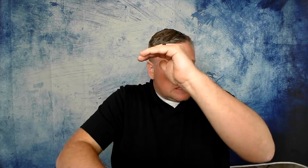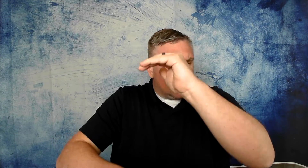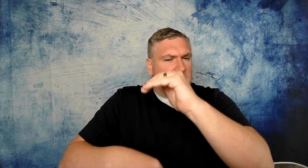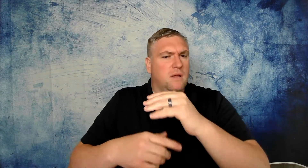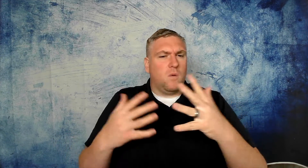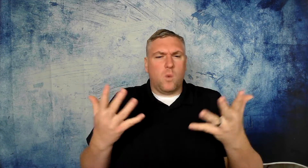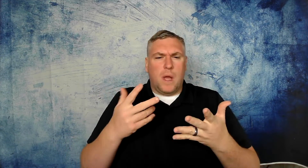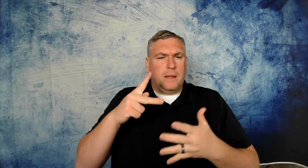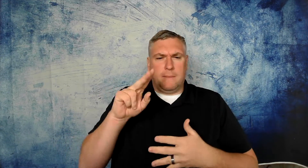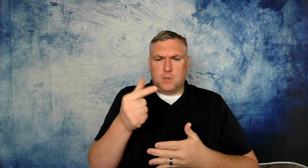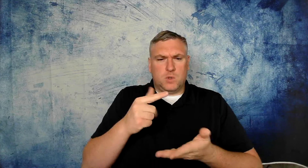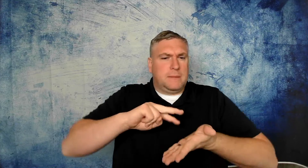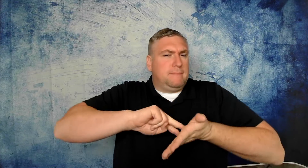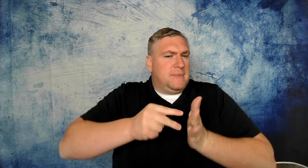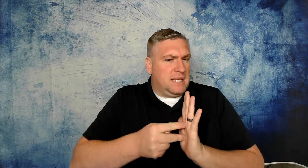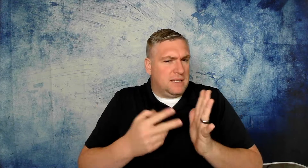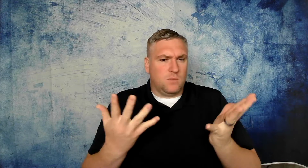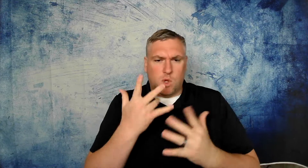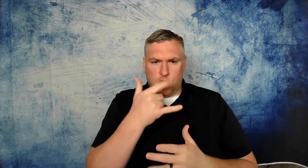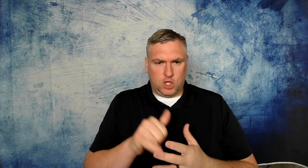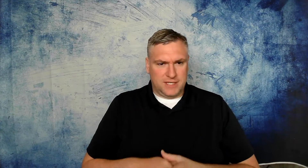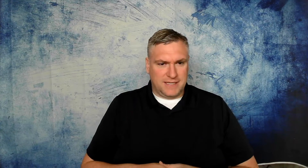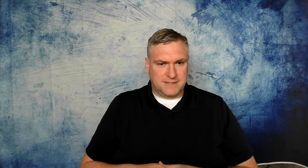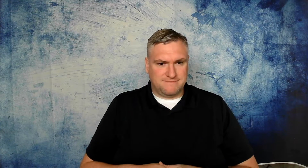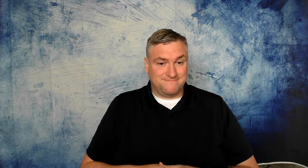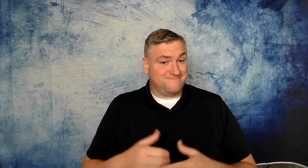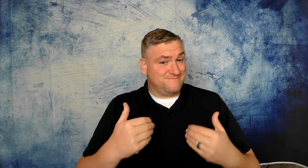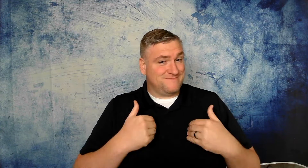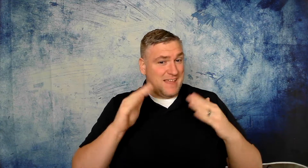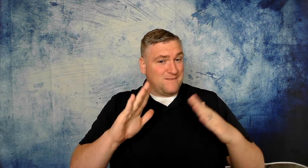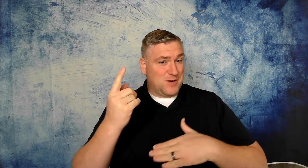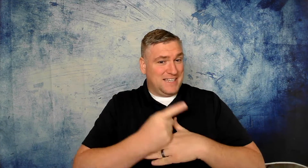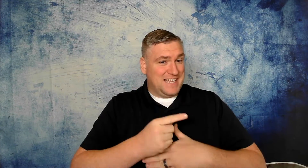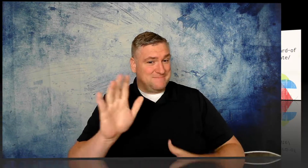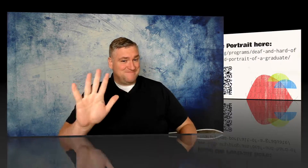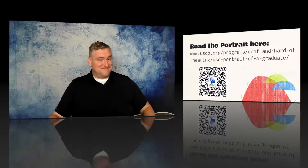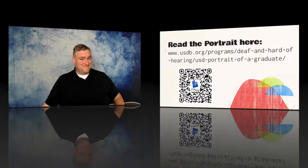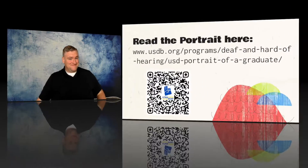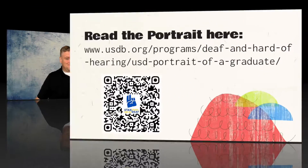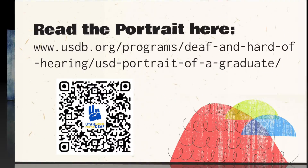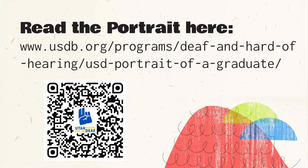deep into each of the areas to what the POG means and looks like. Have a great day.